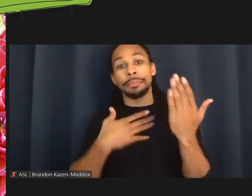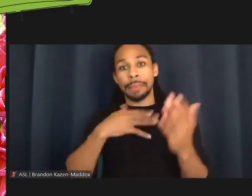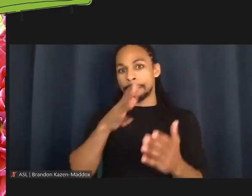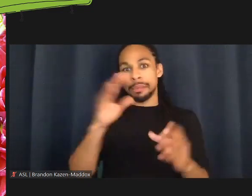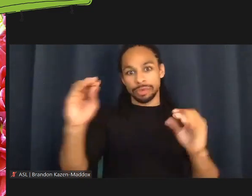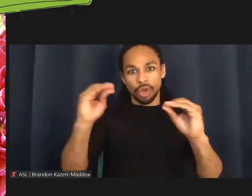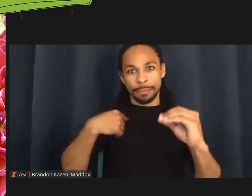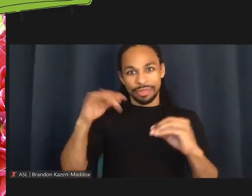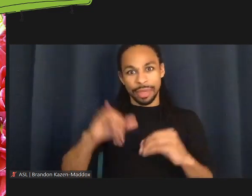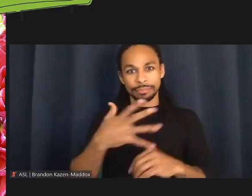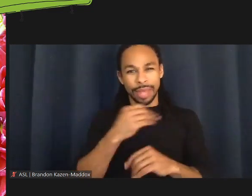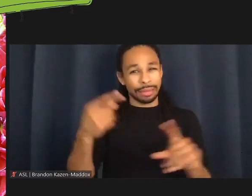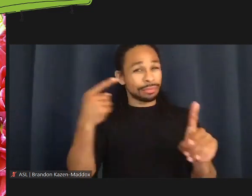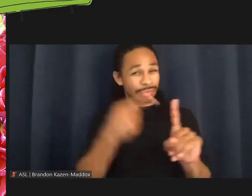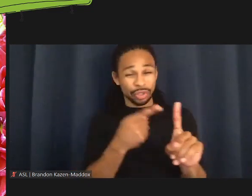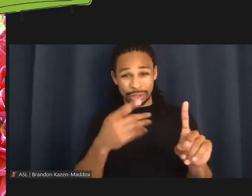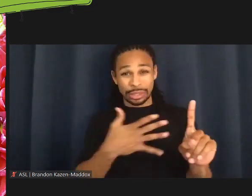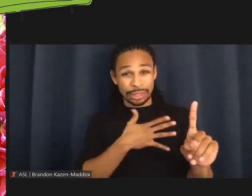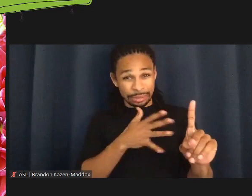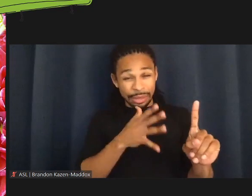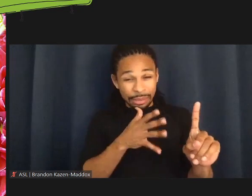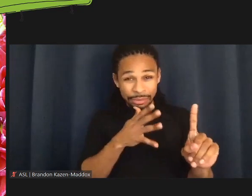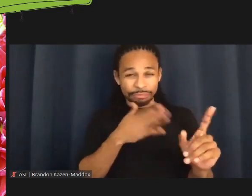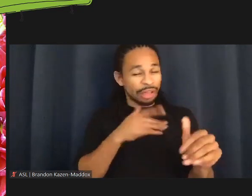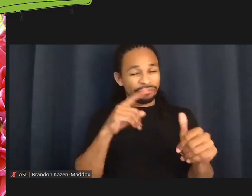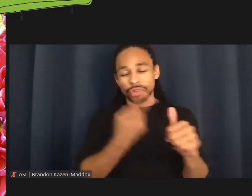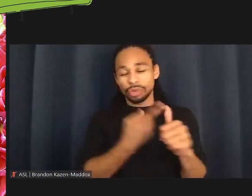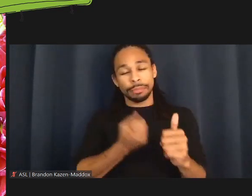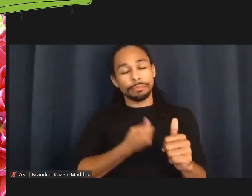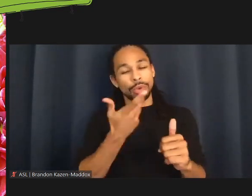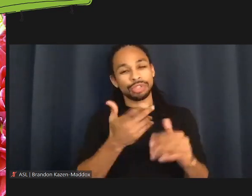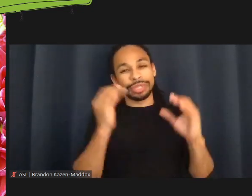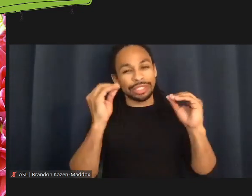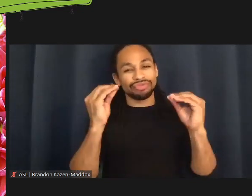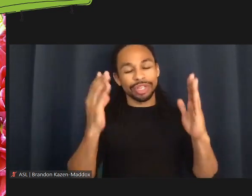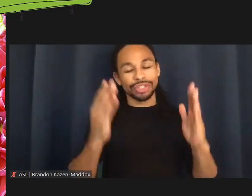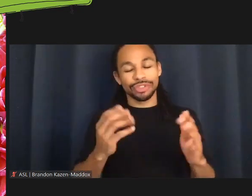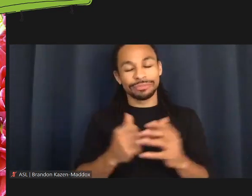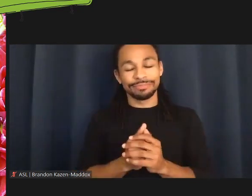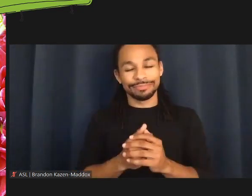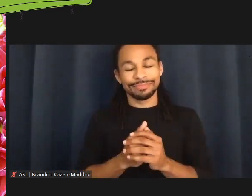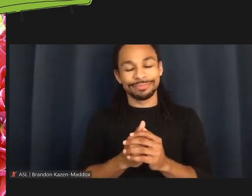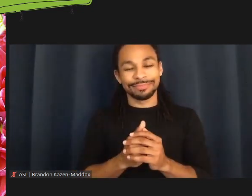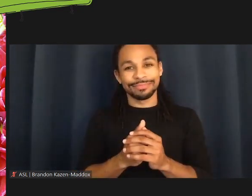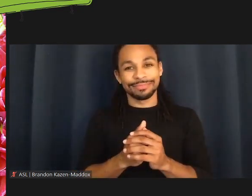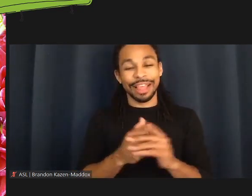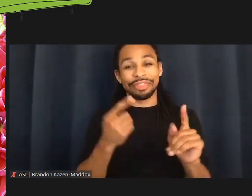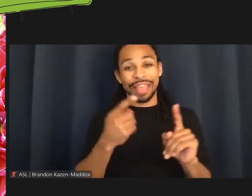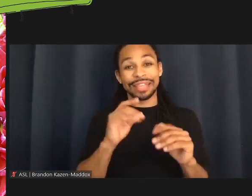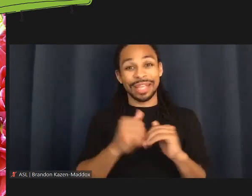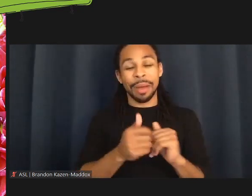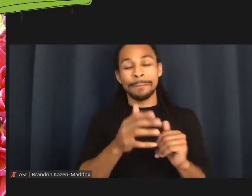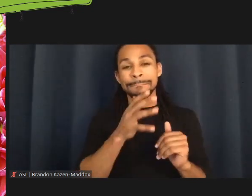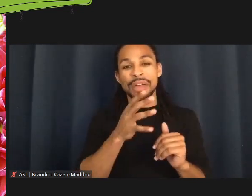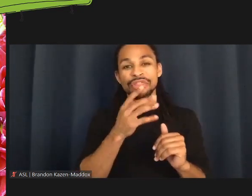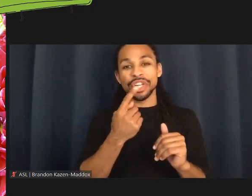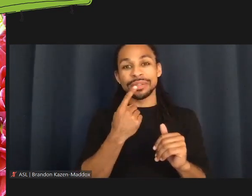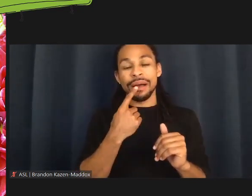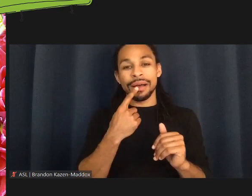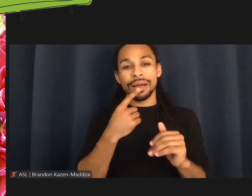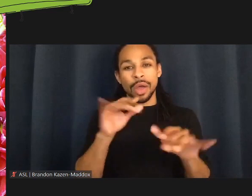she was my first poetry instructor. This is how a mother tongue is whittled